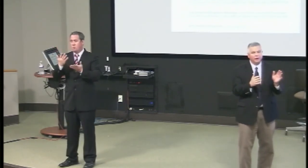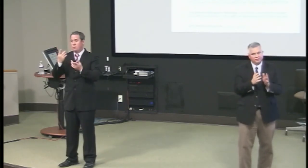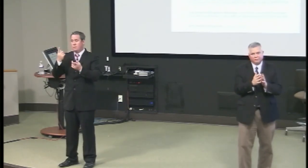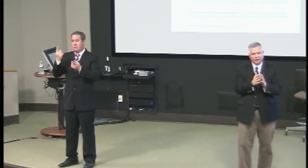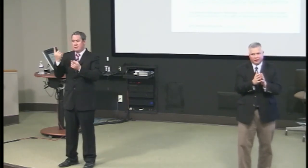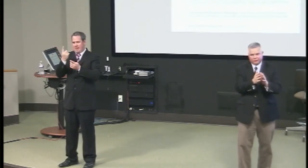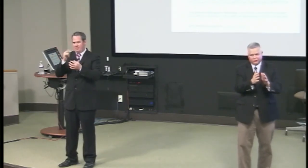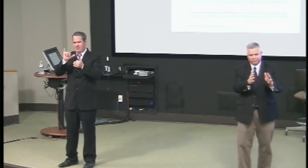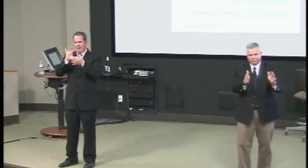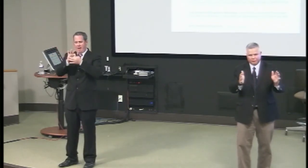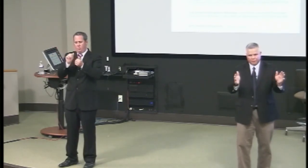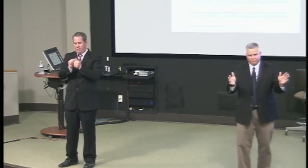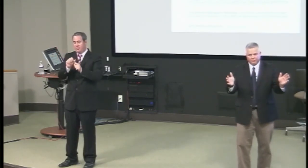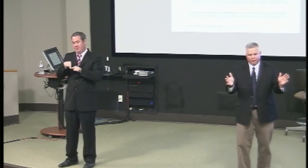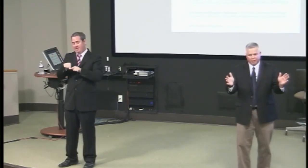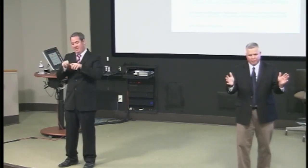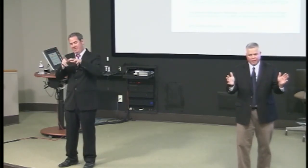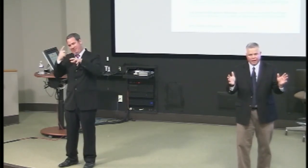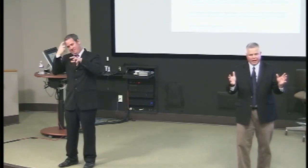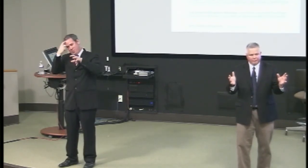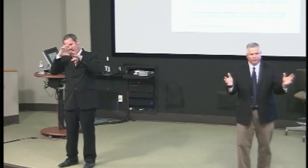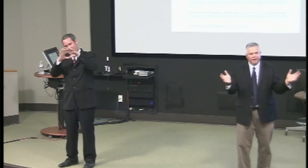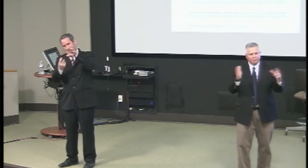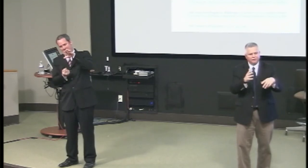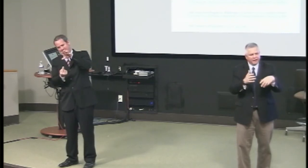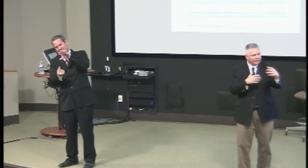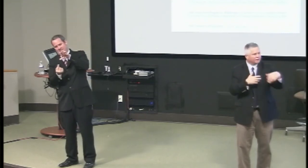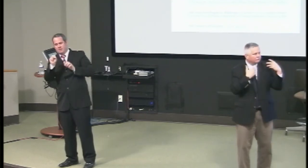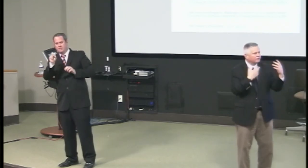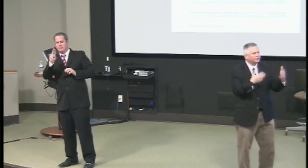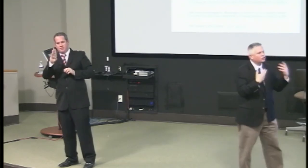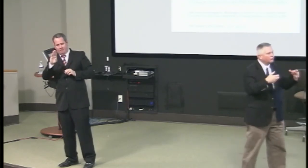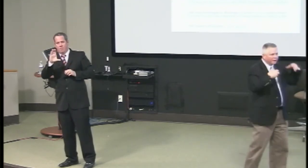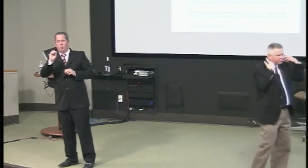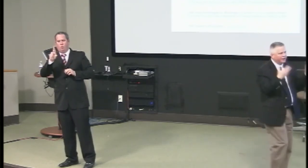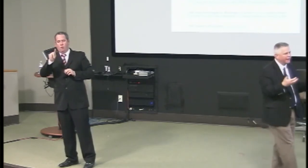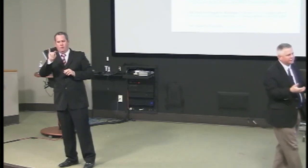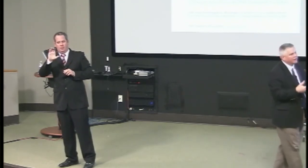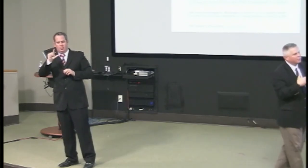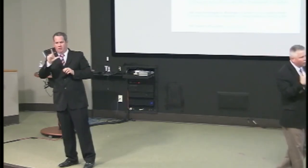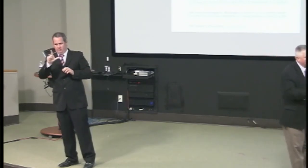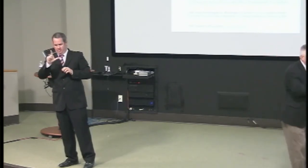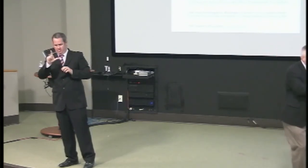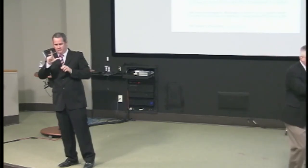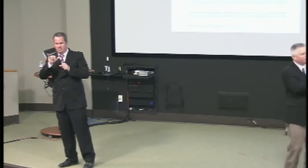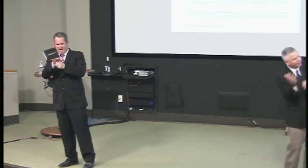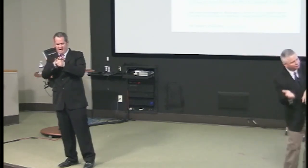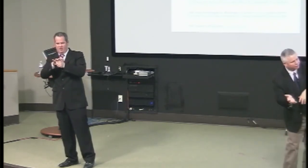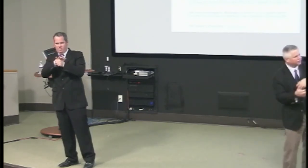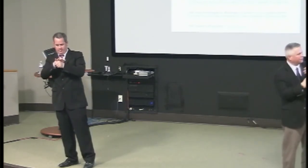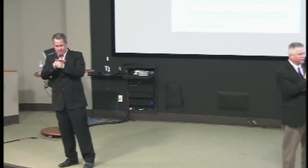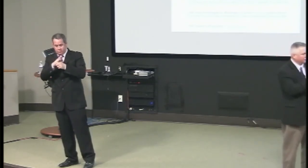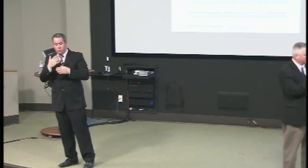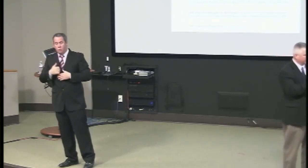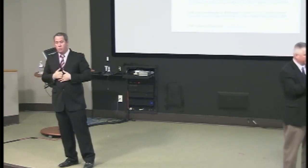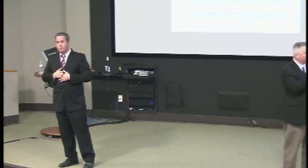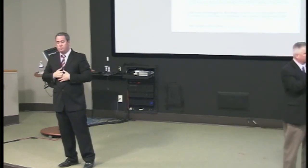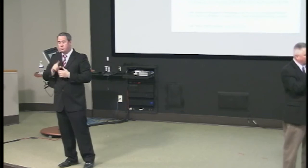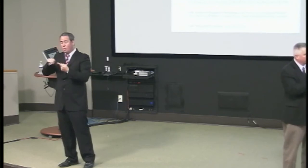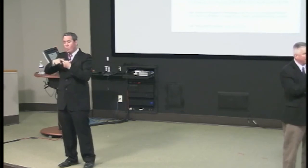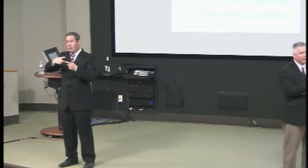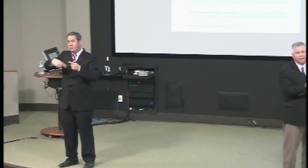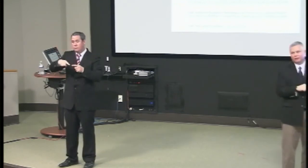populations. Nobody, to my knowledge, has been able to pull them apart. And when they present in school, they present as poor reading and a rightward shift and the